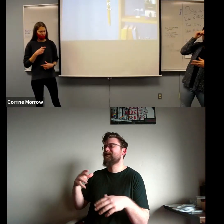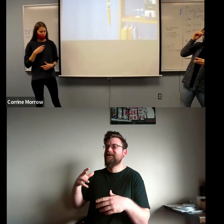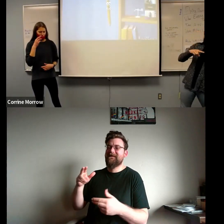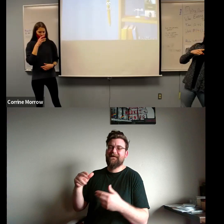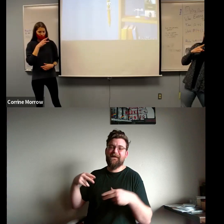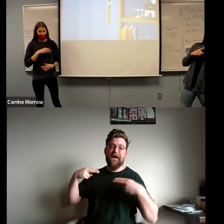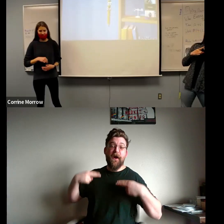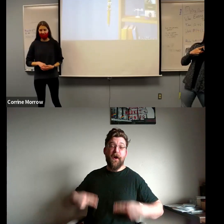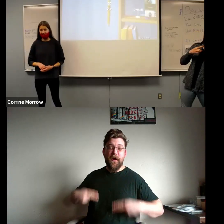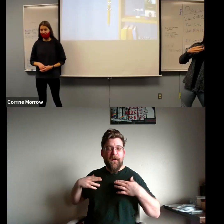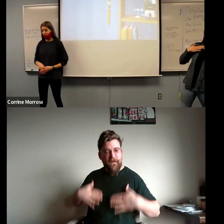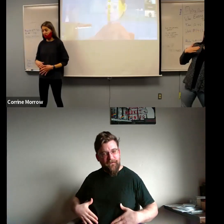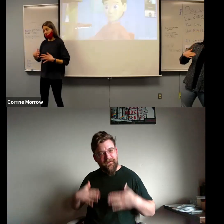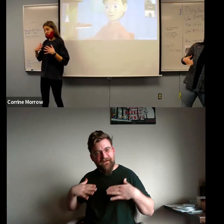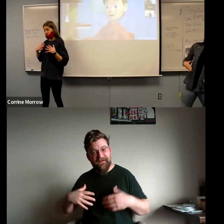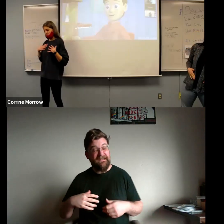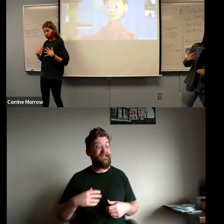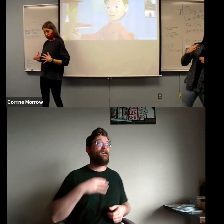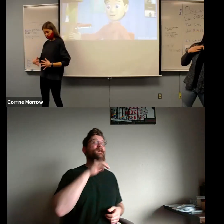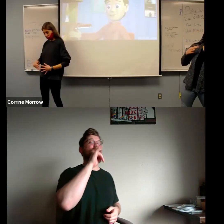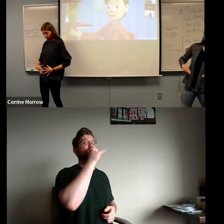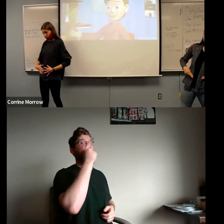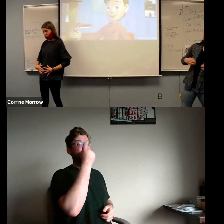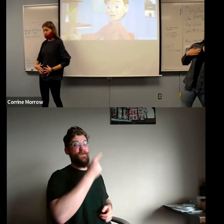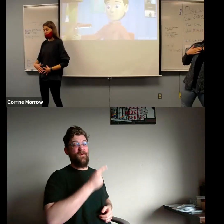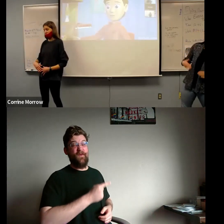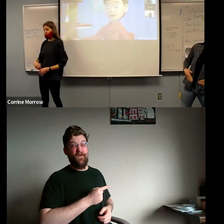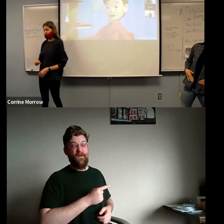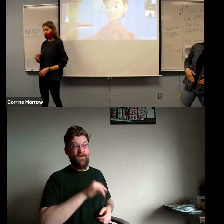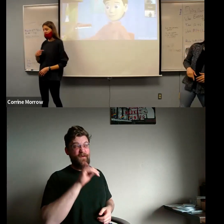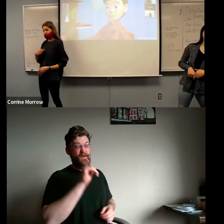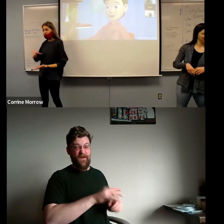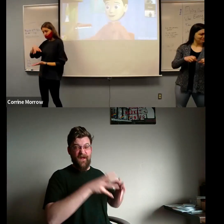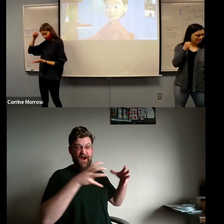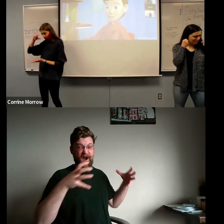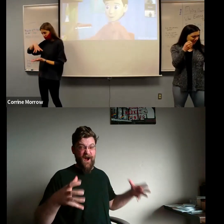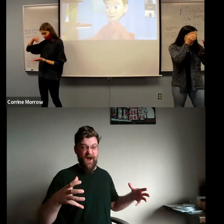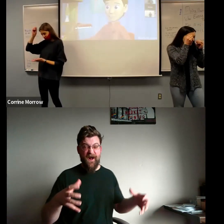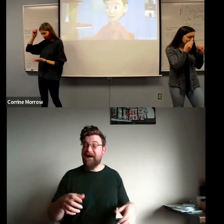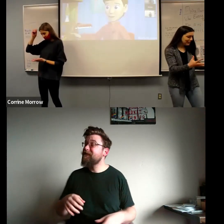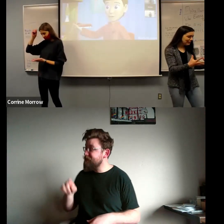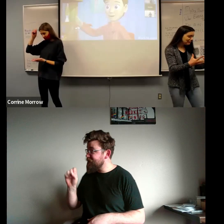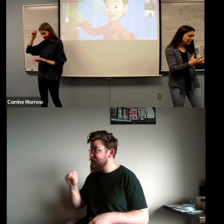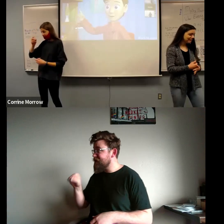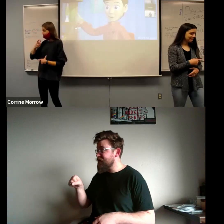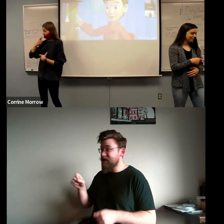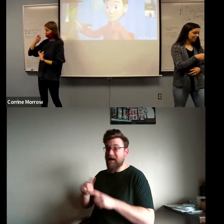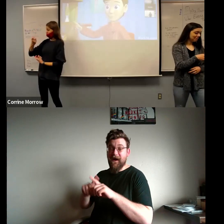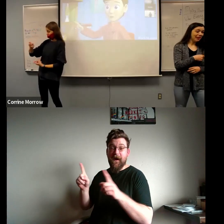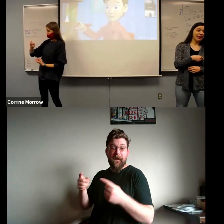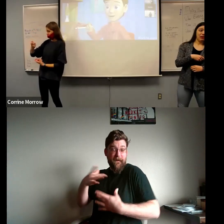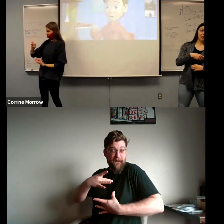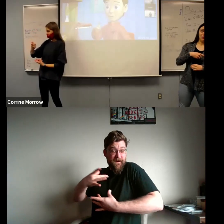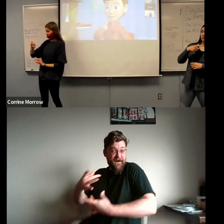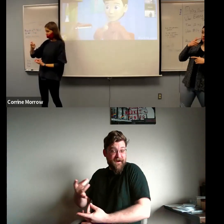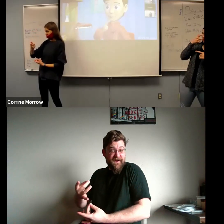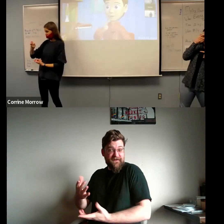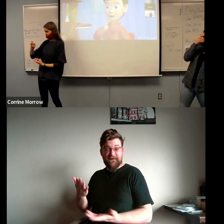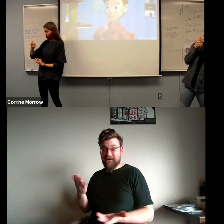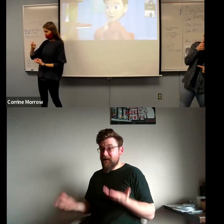a lot of material. It is, but it's really interesting. I'm even considering becoming a doctor or maybe doing medical